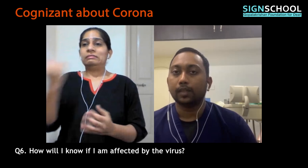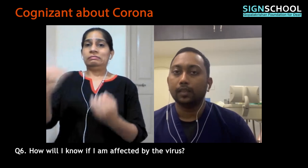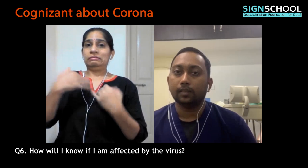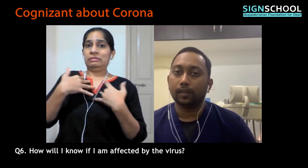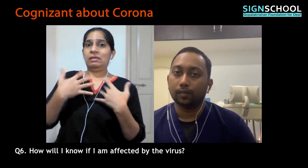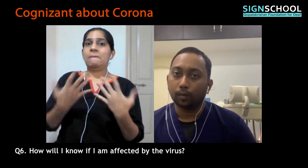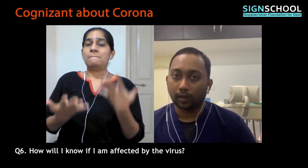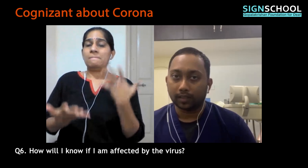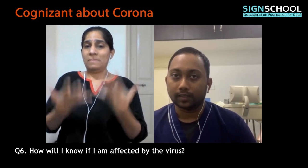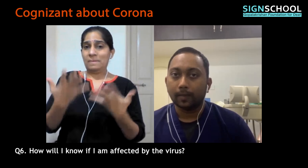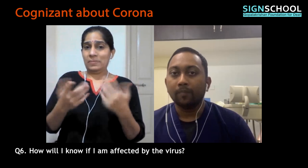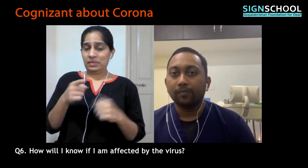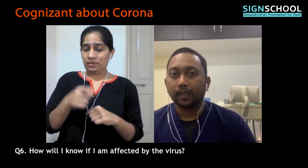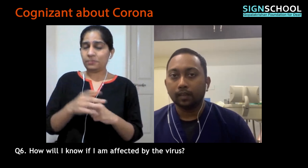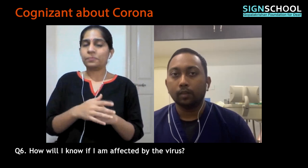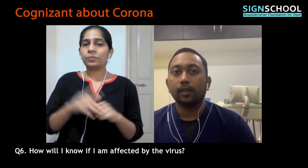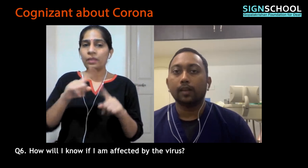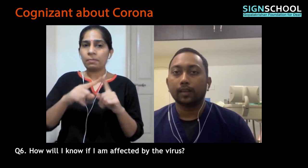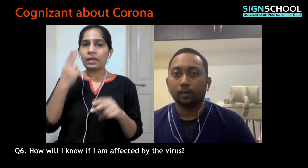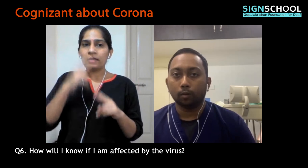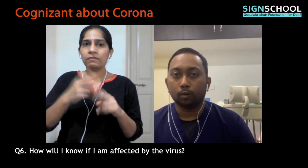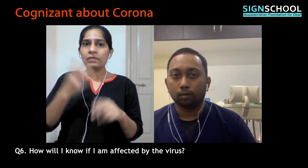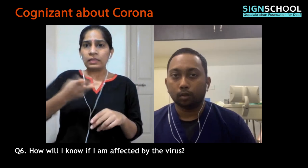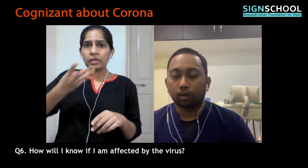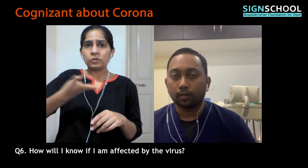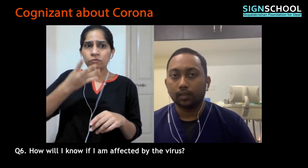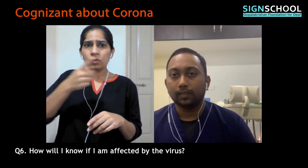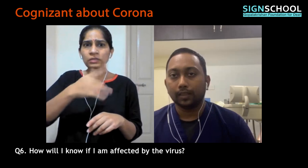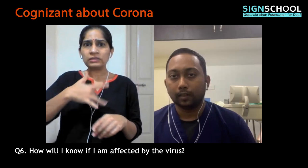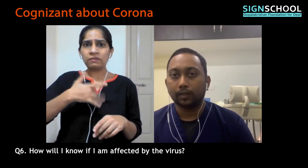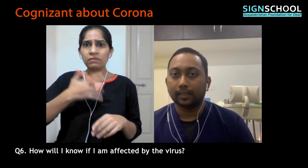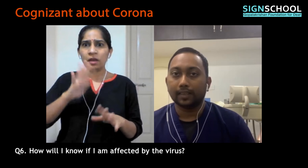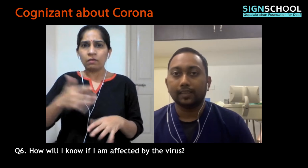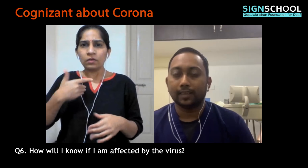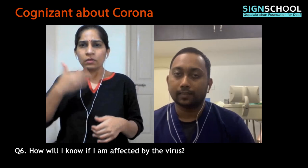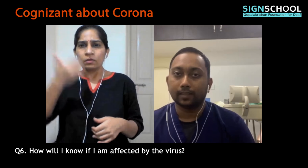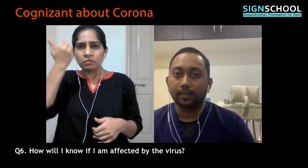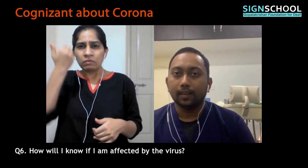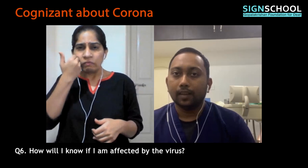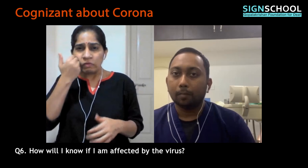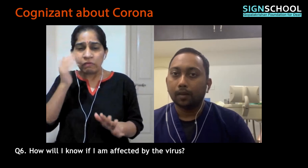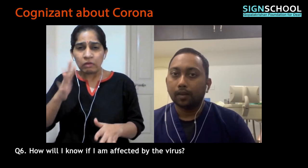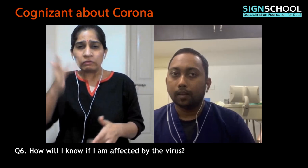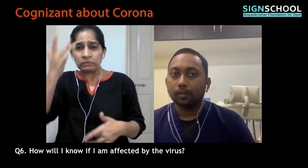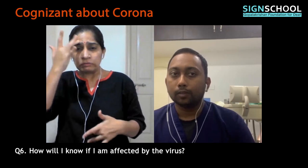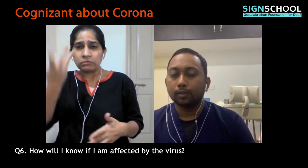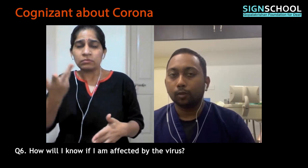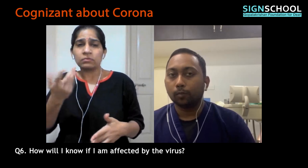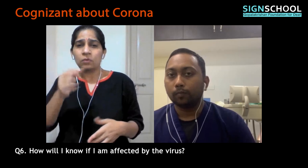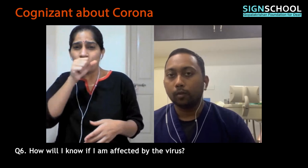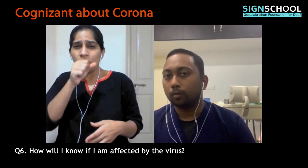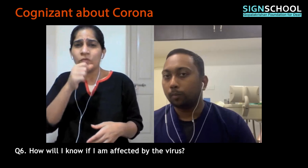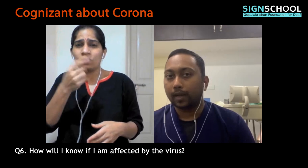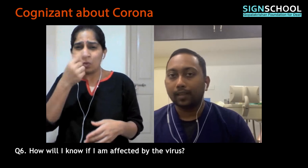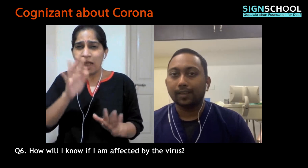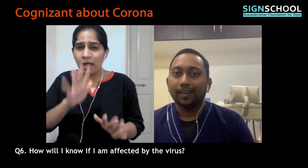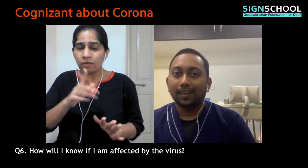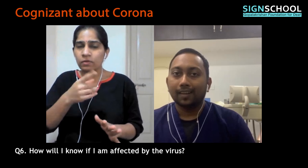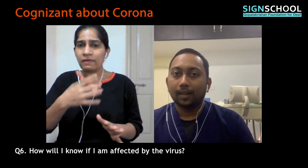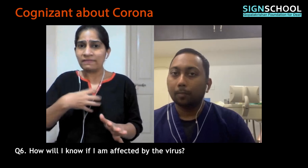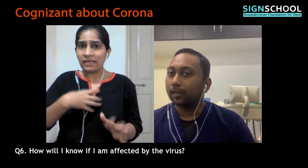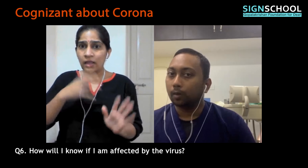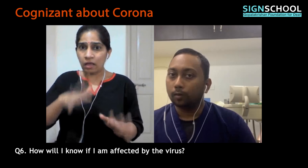doesn't subside in 3 to 4 days, then you can again go to the doctor. Then you can get tested. But so don't